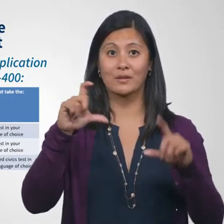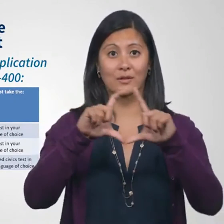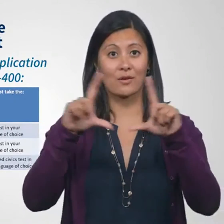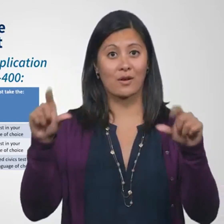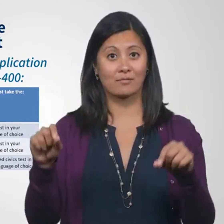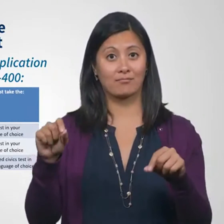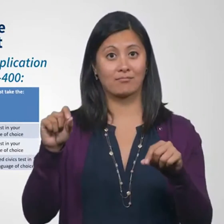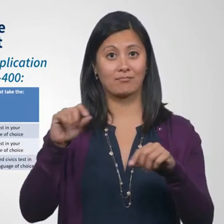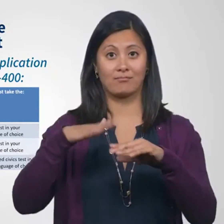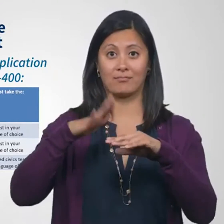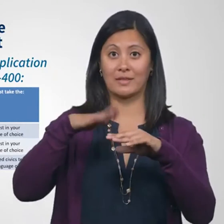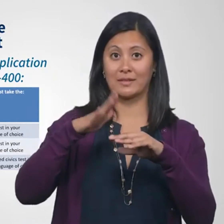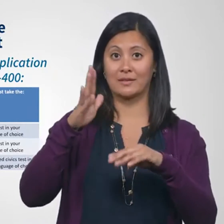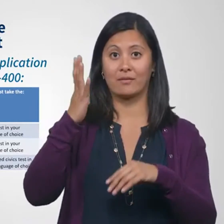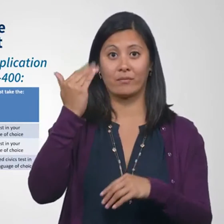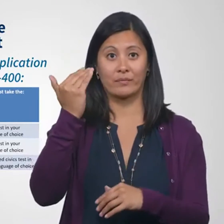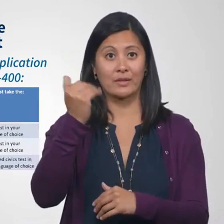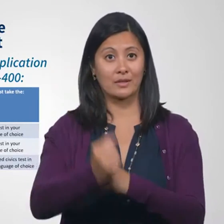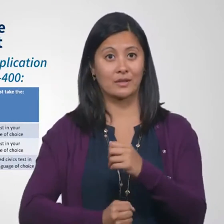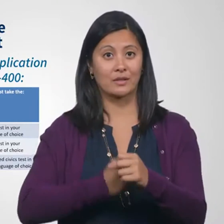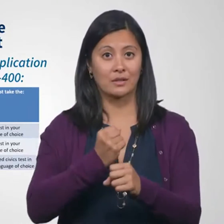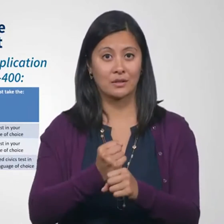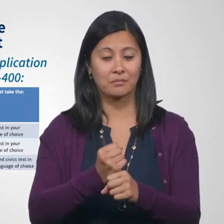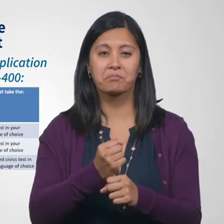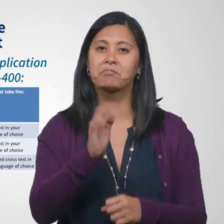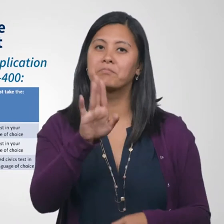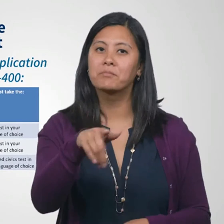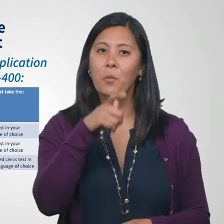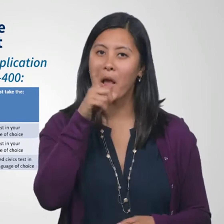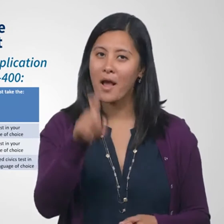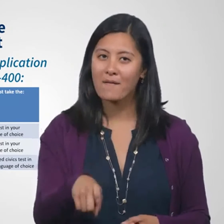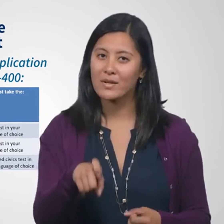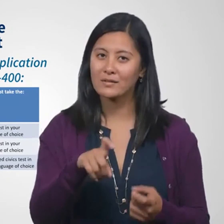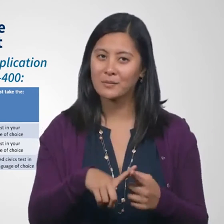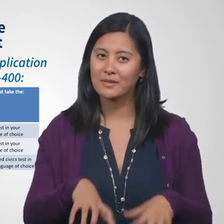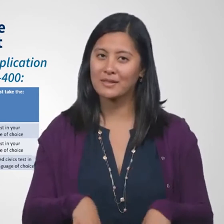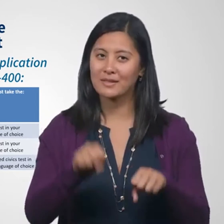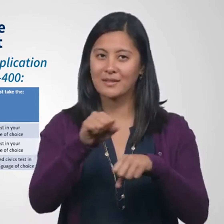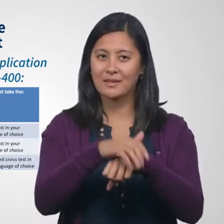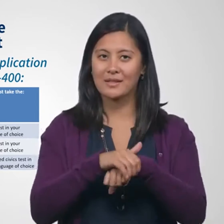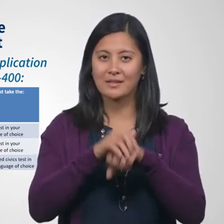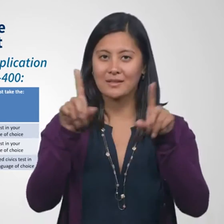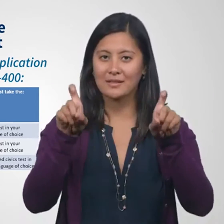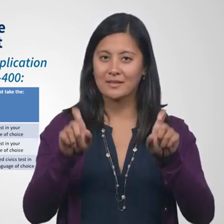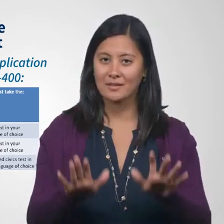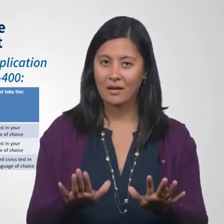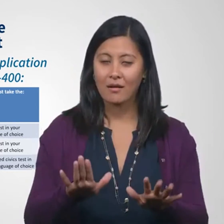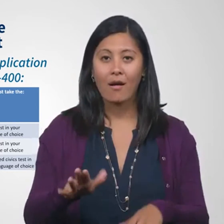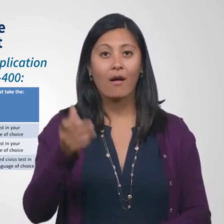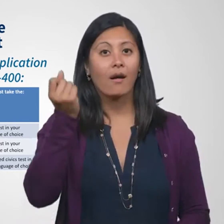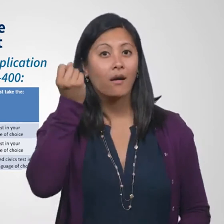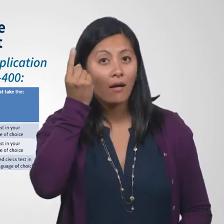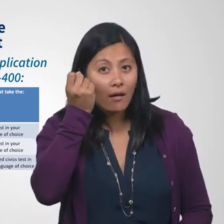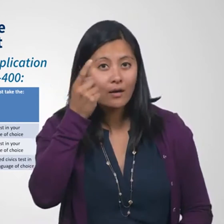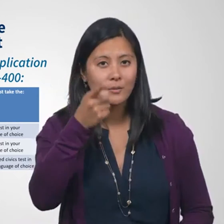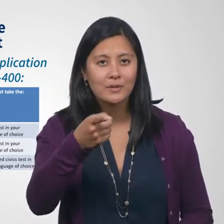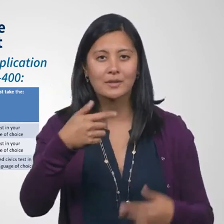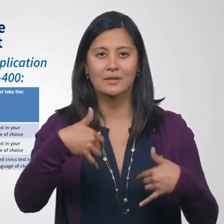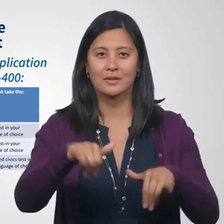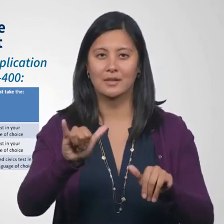and you have had your green card for at least 15 years, you do not have to take the English test. You